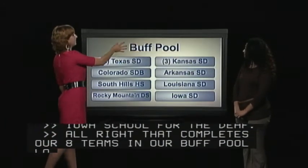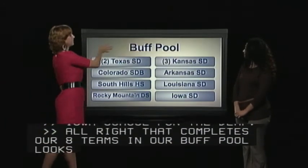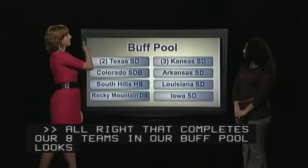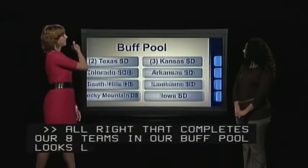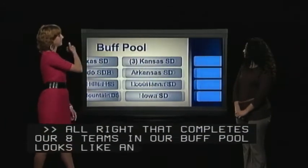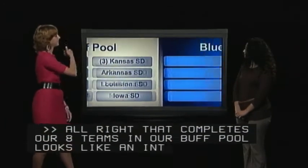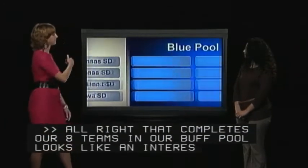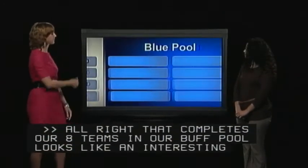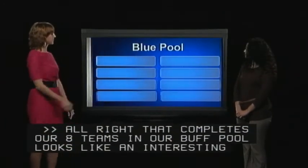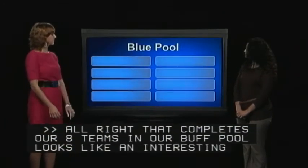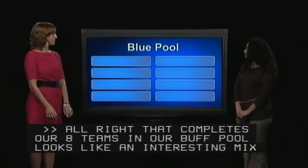pool.